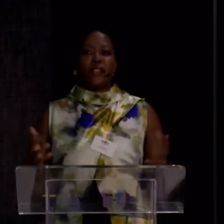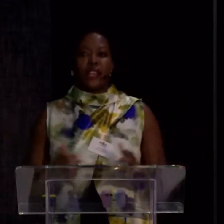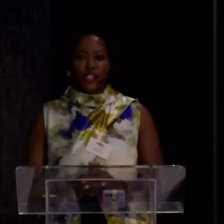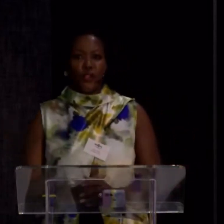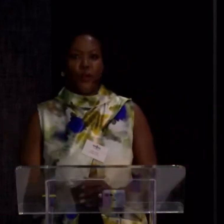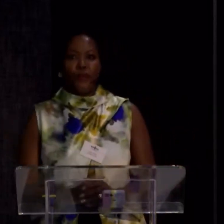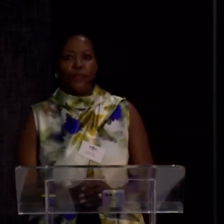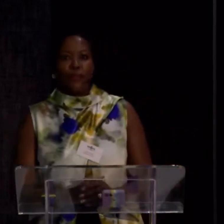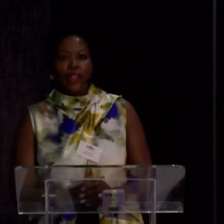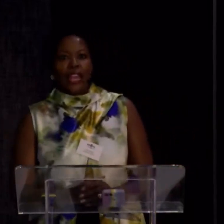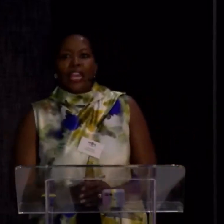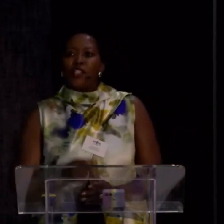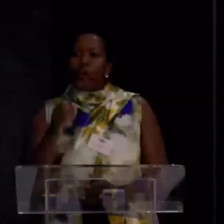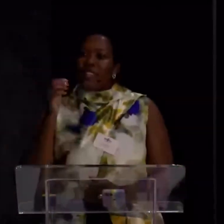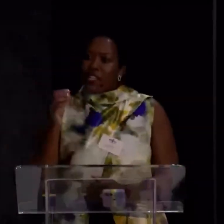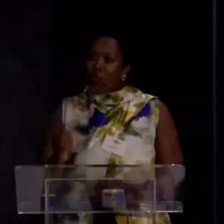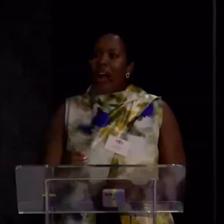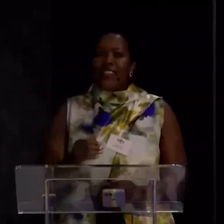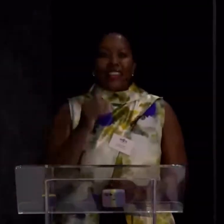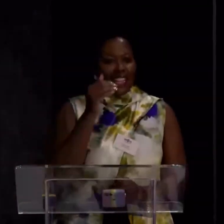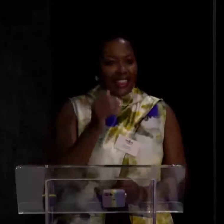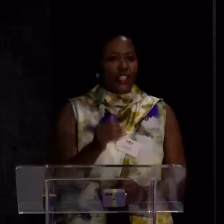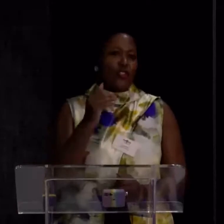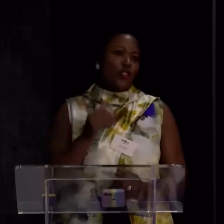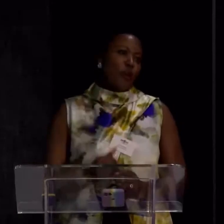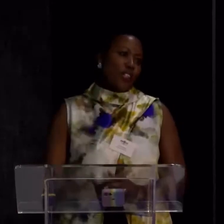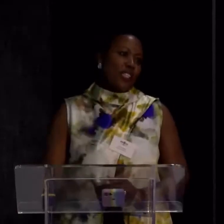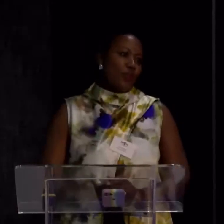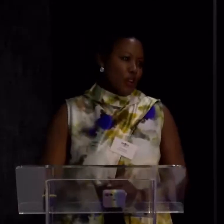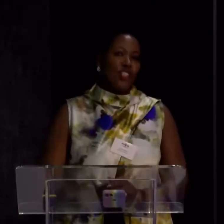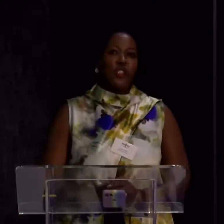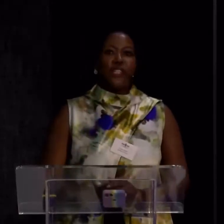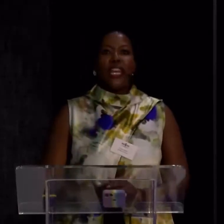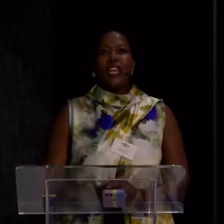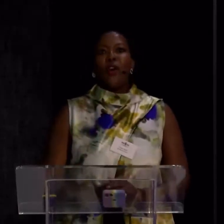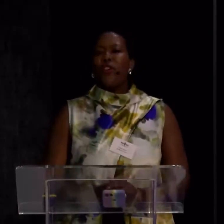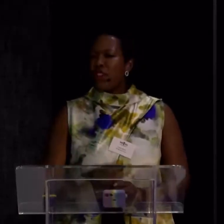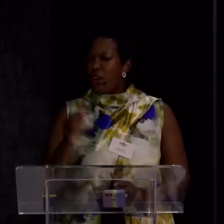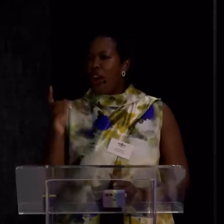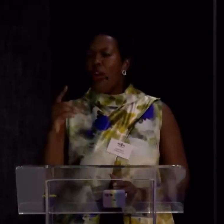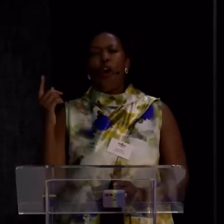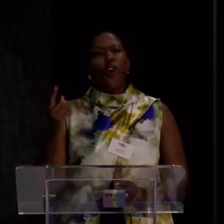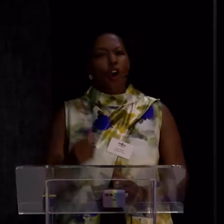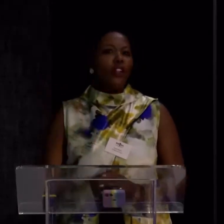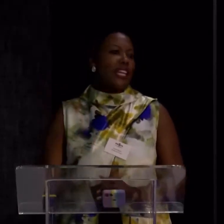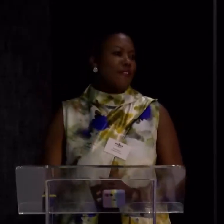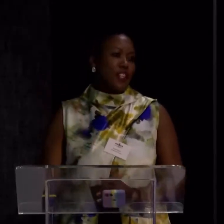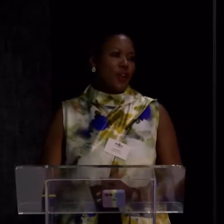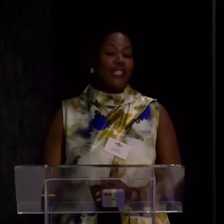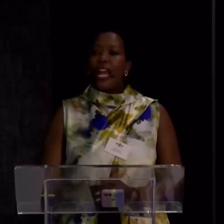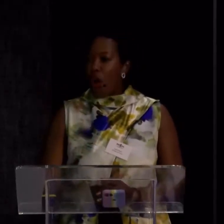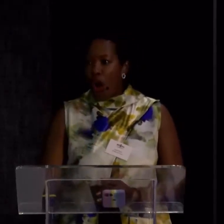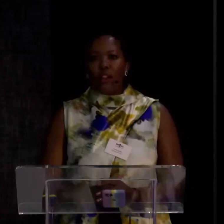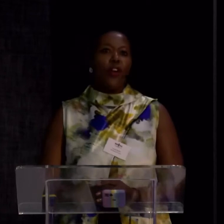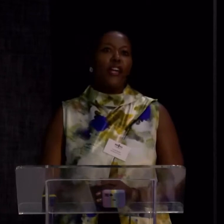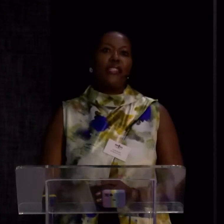is new. So that is why then in this risk report that we're launching today, we're really calling on all the individuals